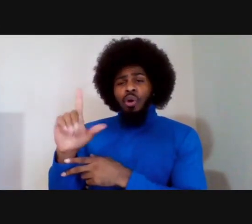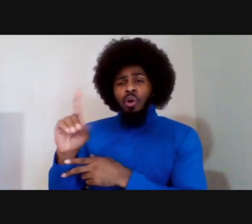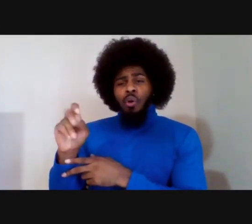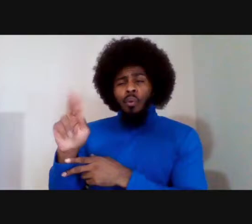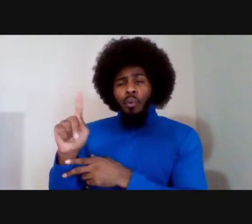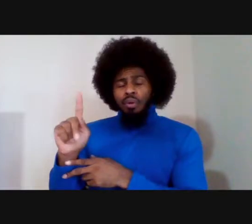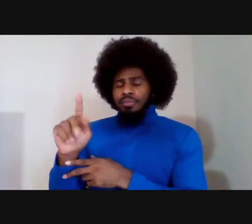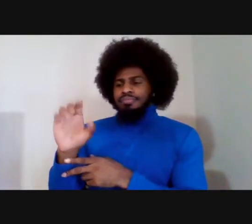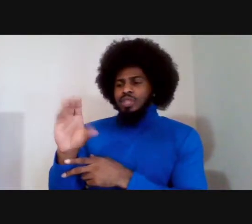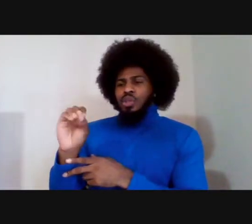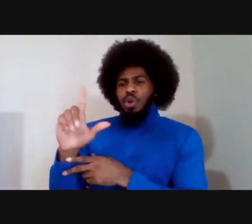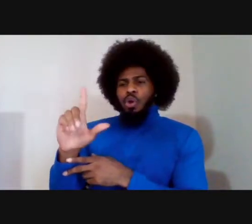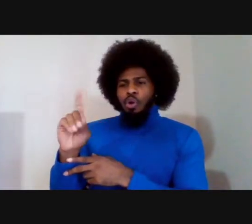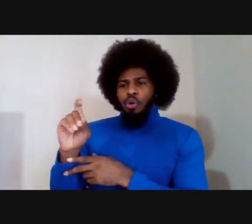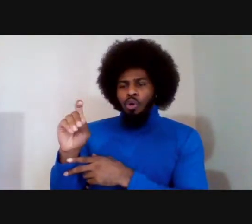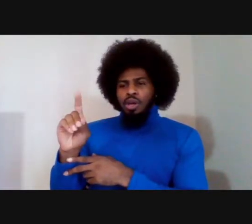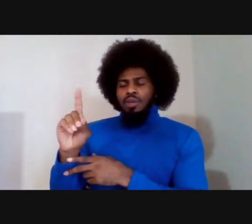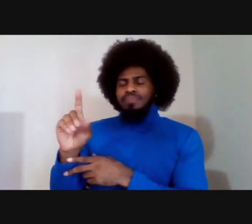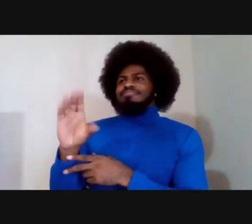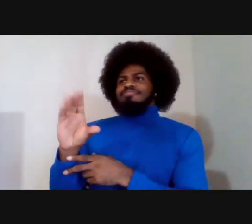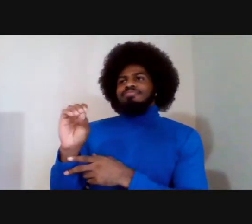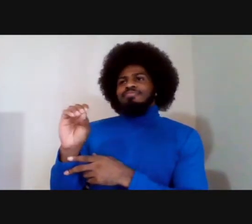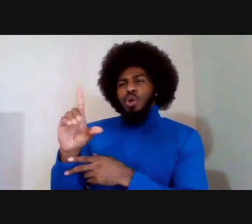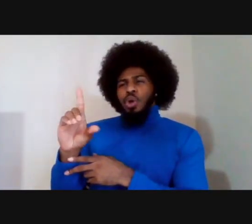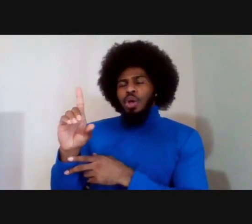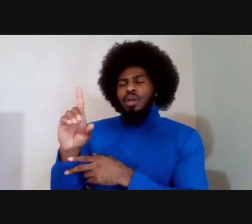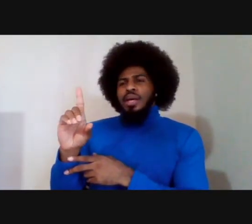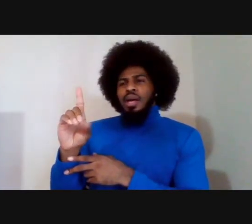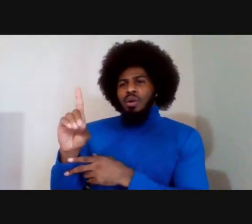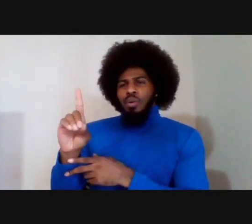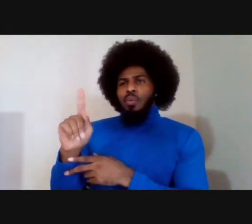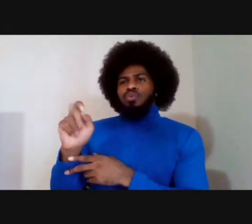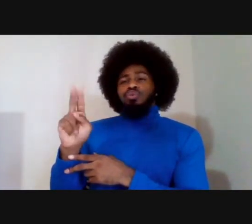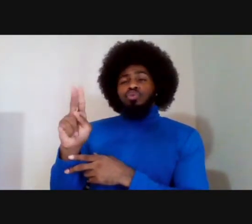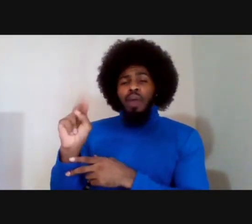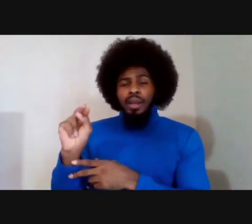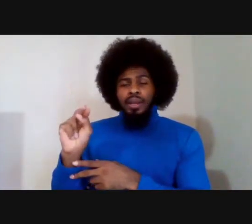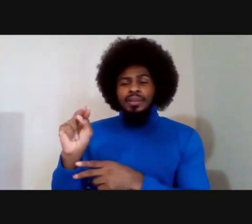yes to that. Odetta.